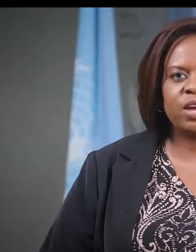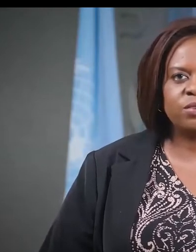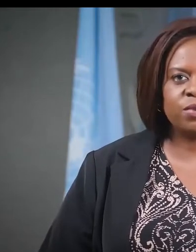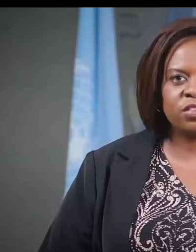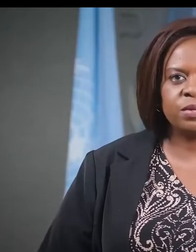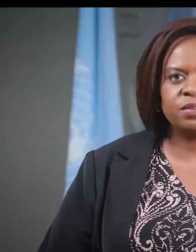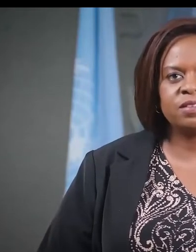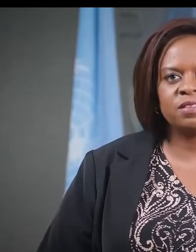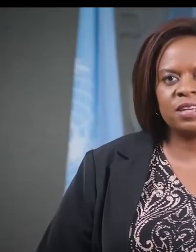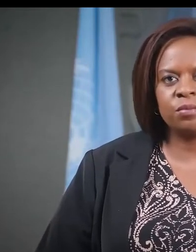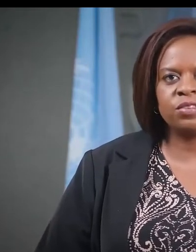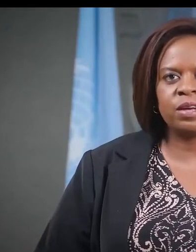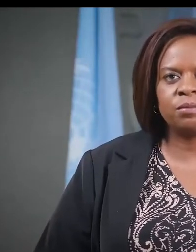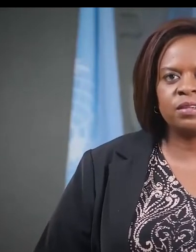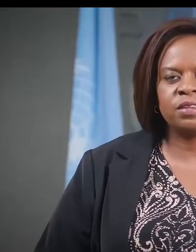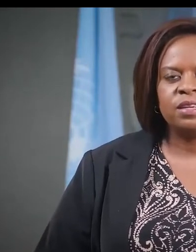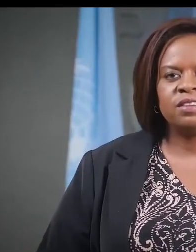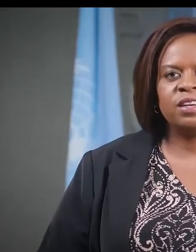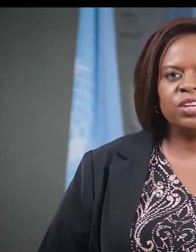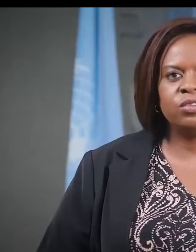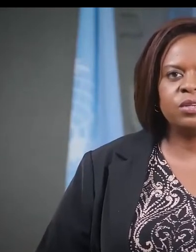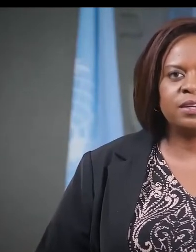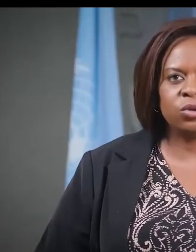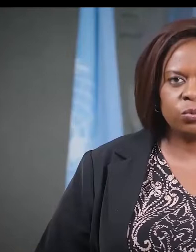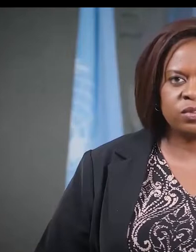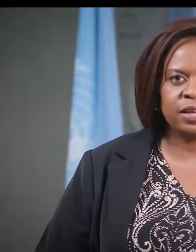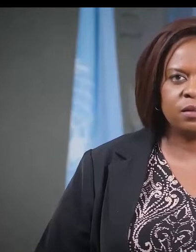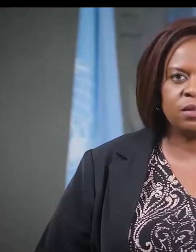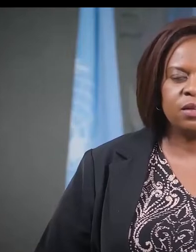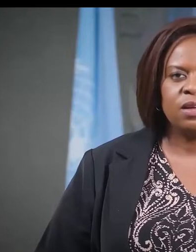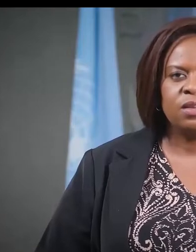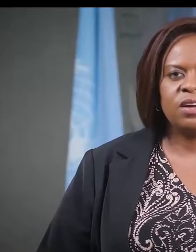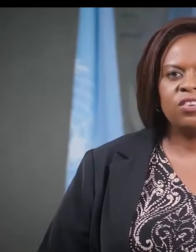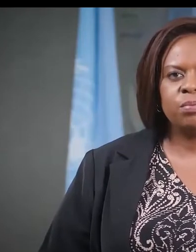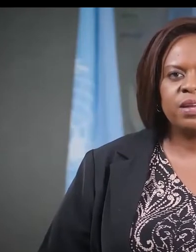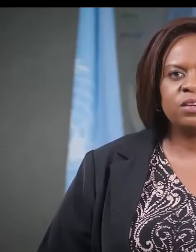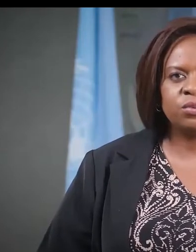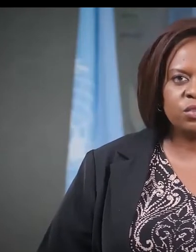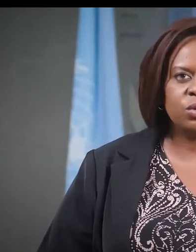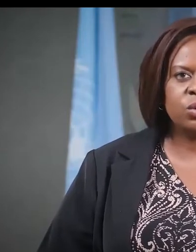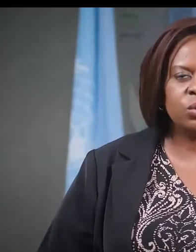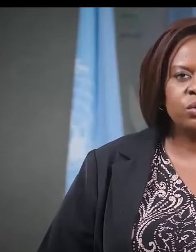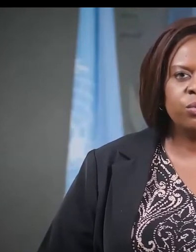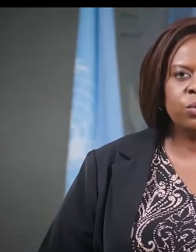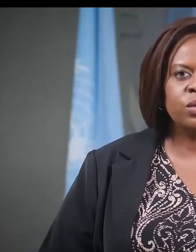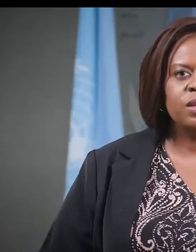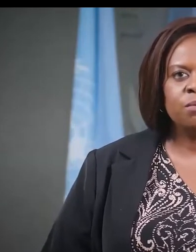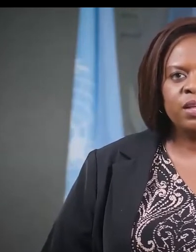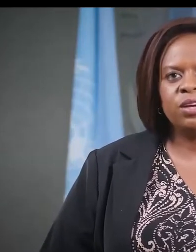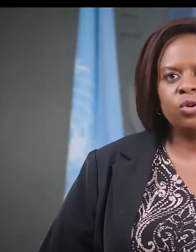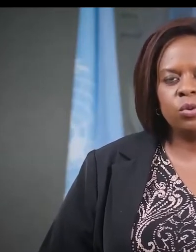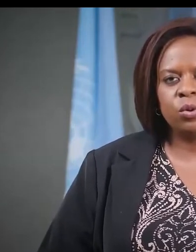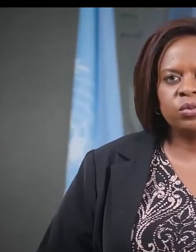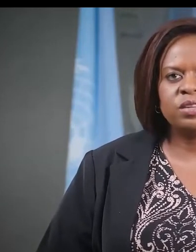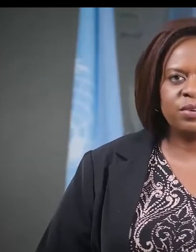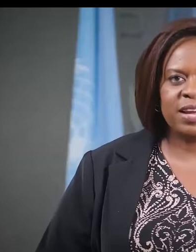potential to drive advancements in sustainable development at a regional and global scale. The country plays a critical role in